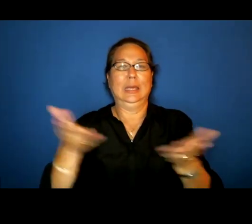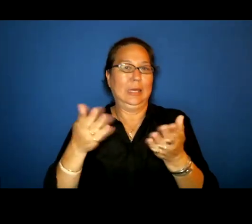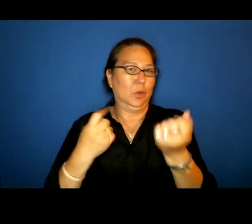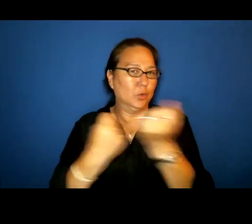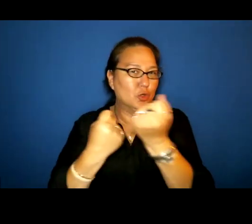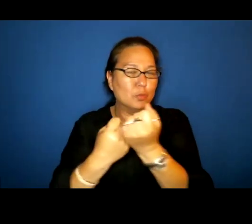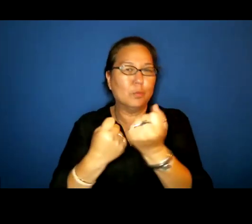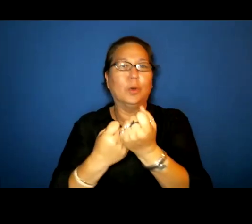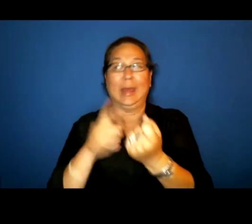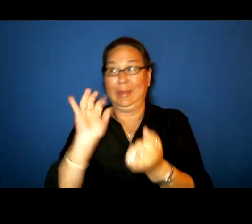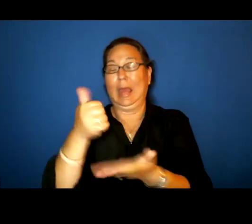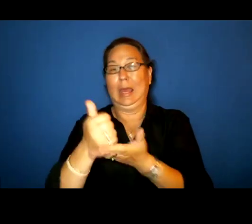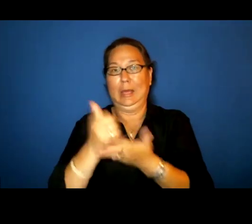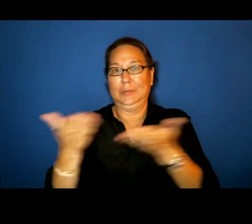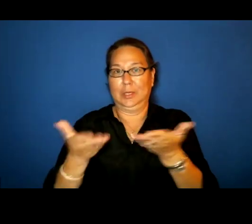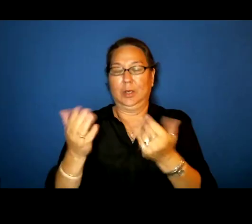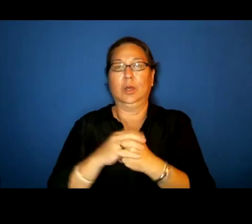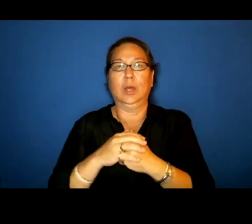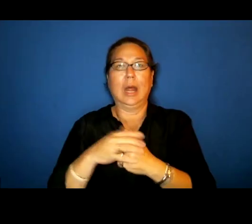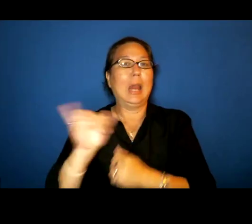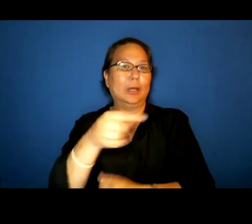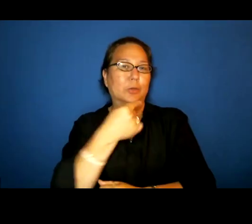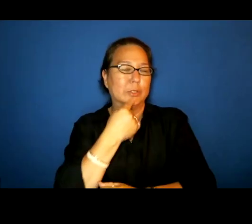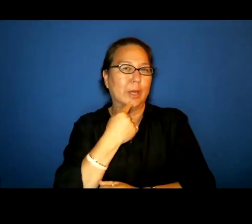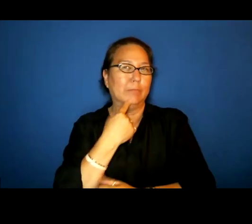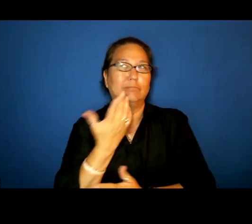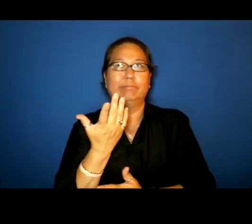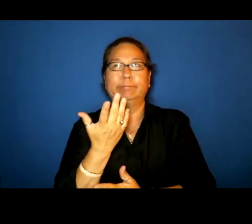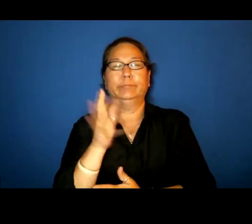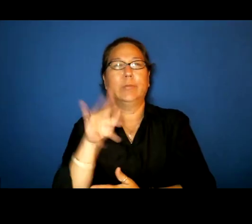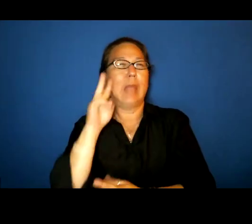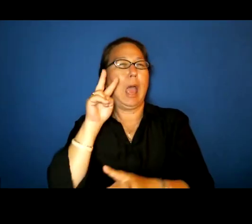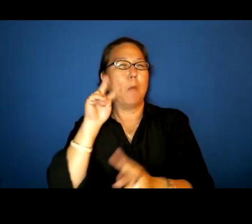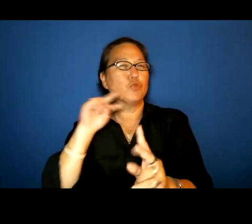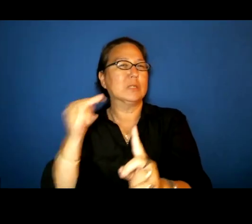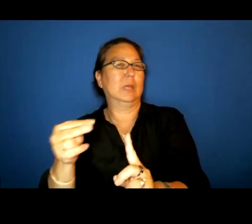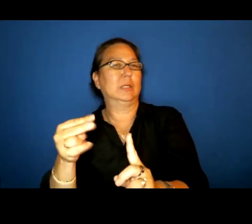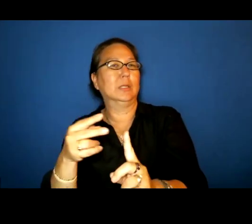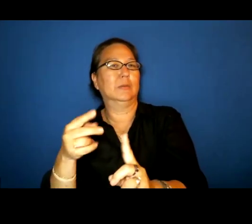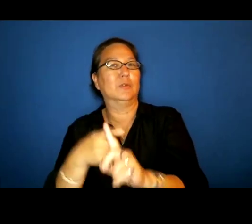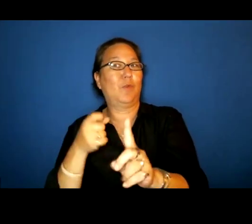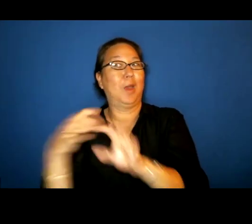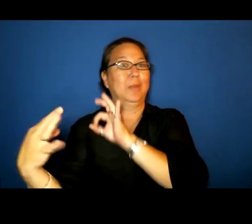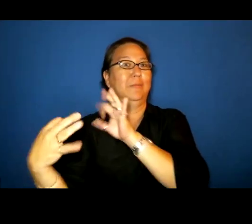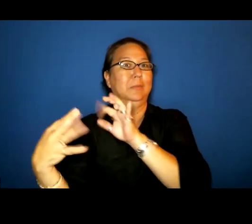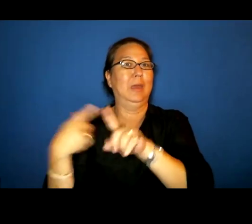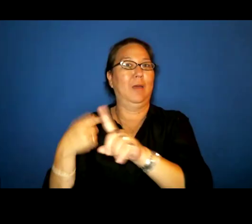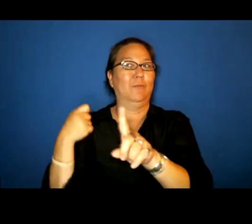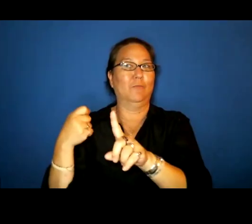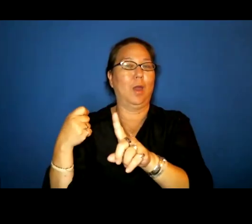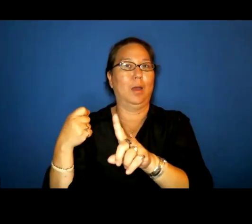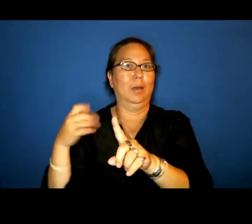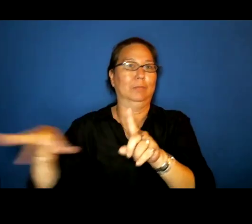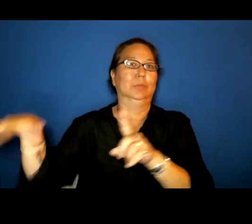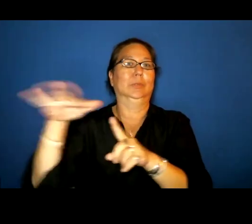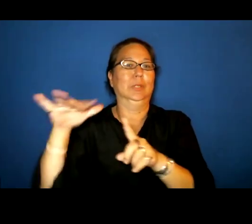hear. And as you say down the bottom, this is perspectives coming from the feedback. So this is not a specific recommendation. It's not the policy of